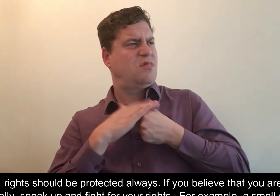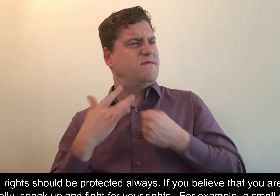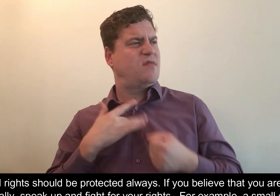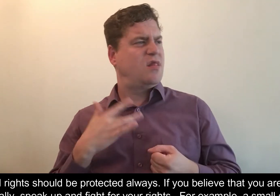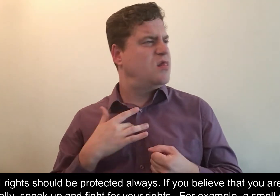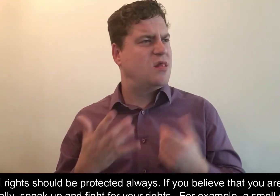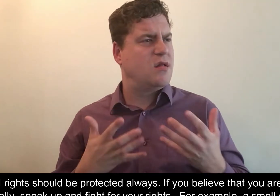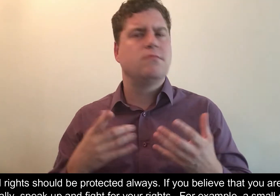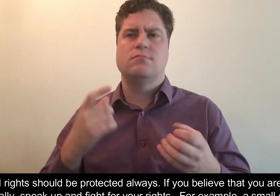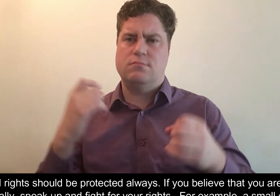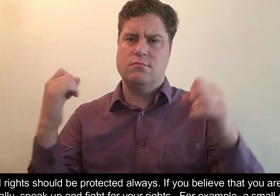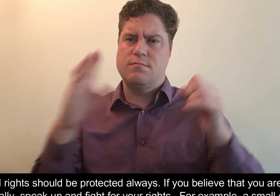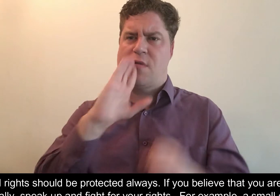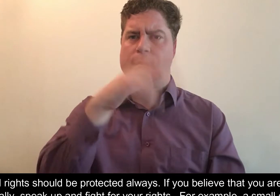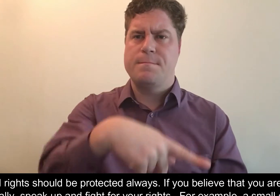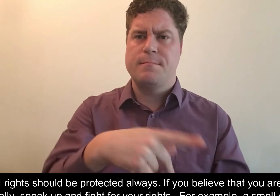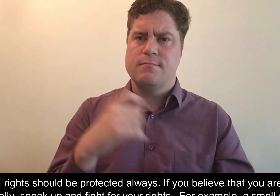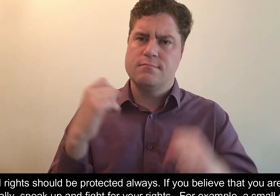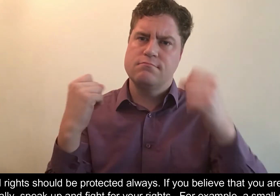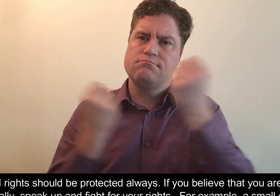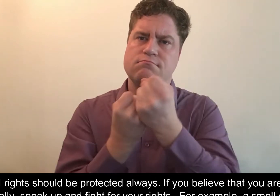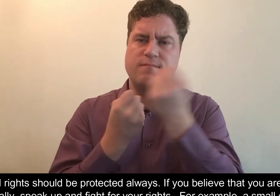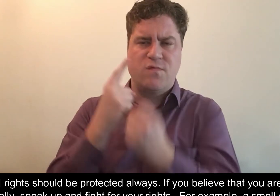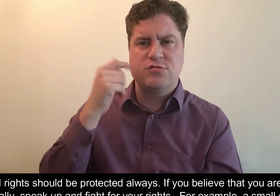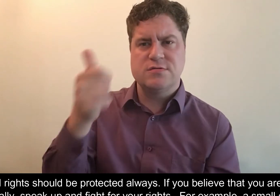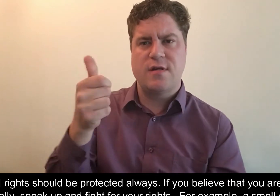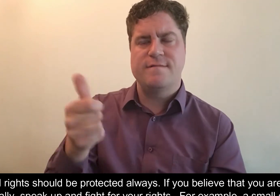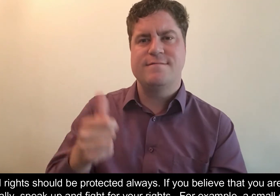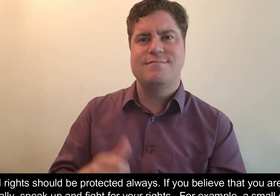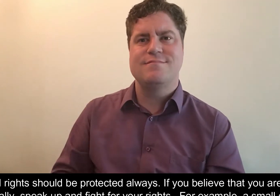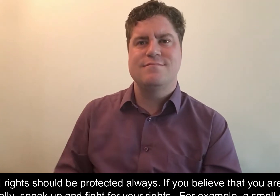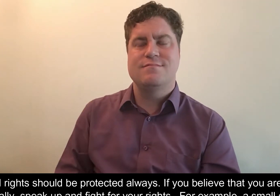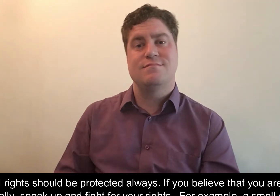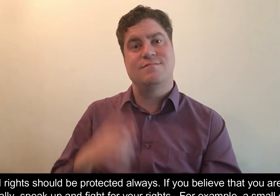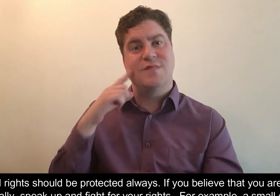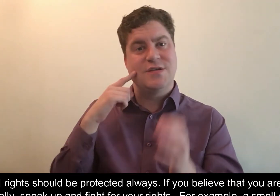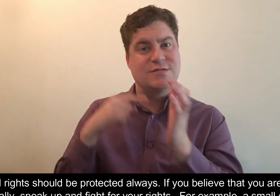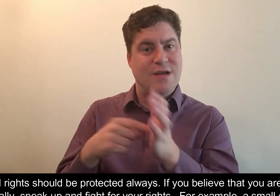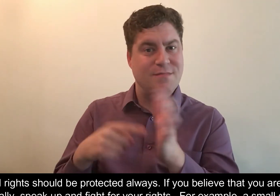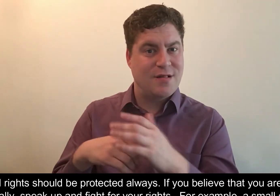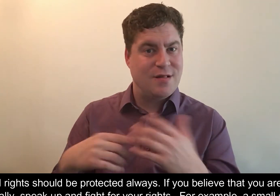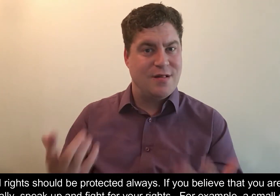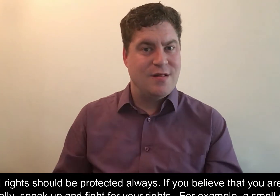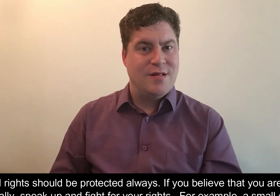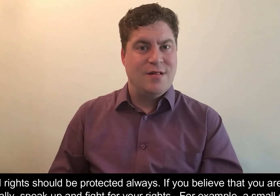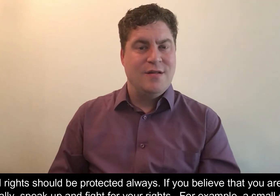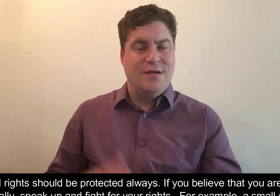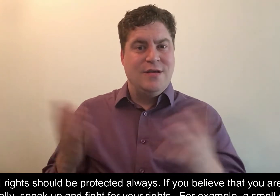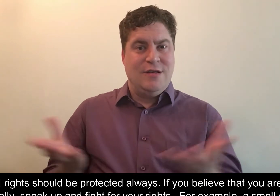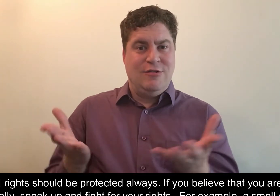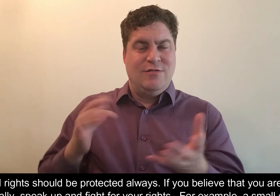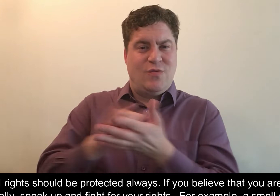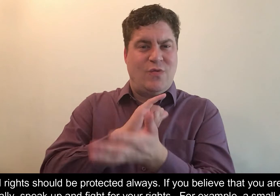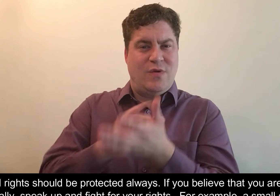If you believe something's wrong, that you're being oppressed, speak up and advocate for yourself. For